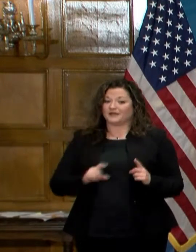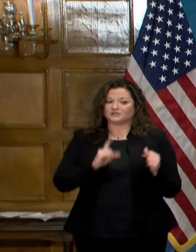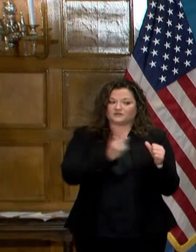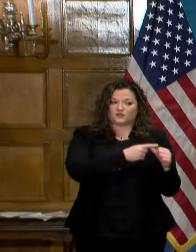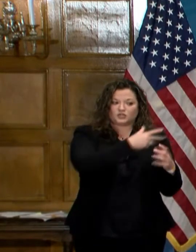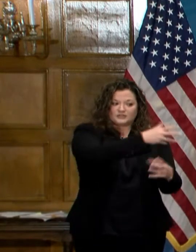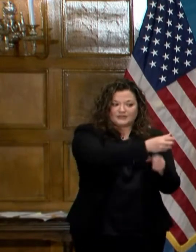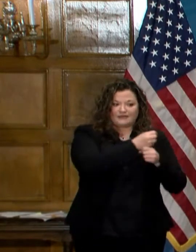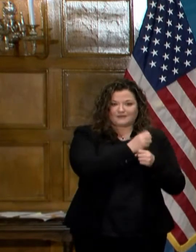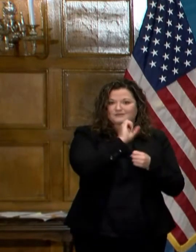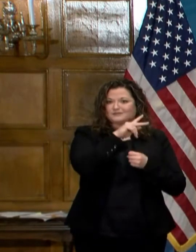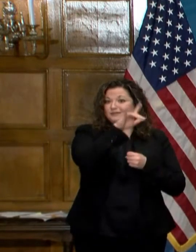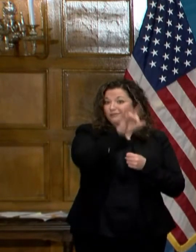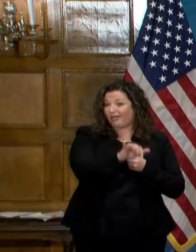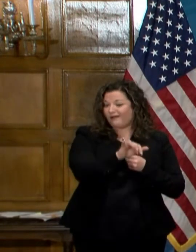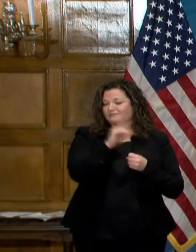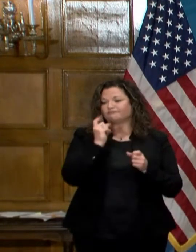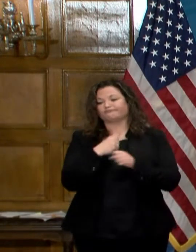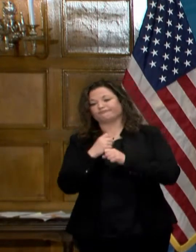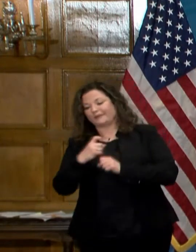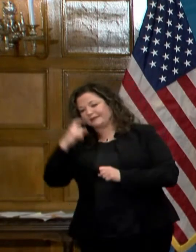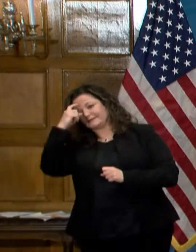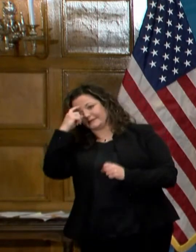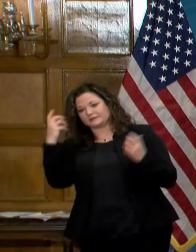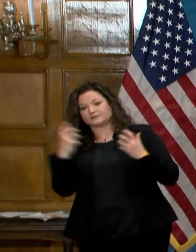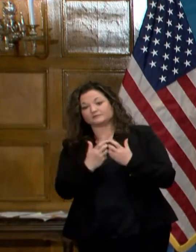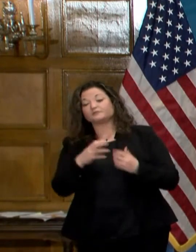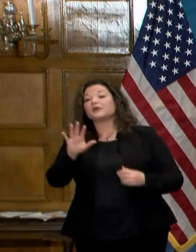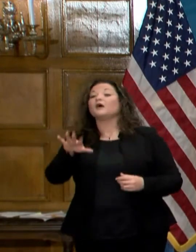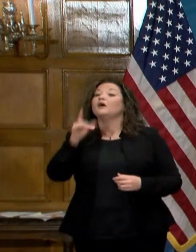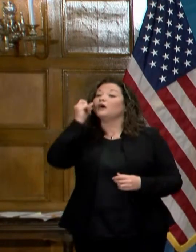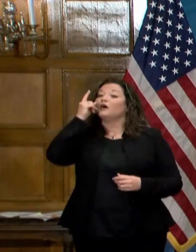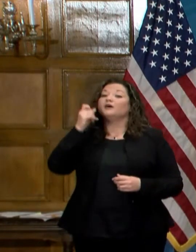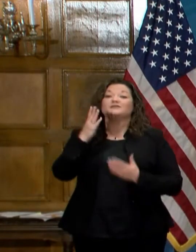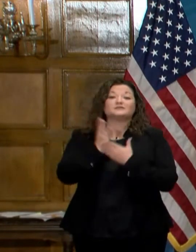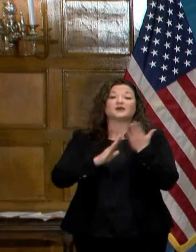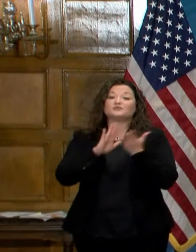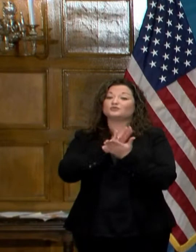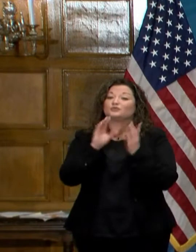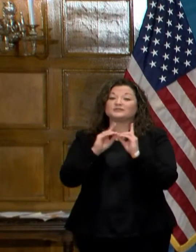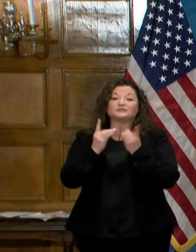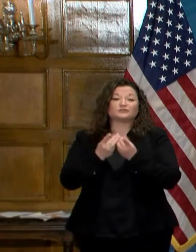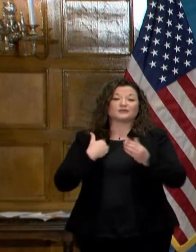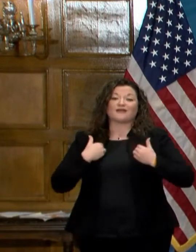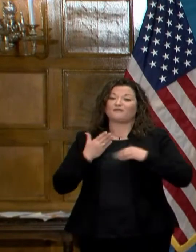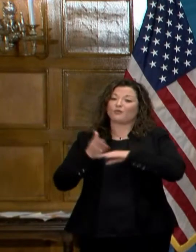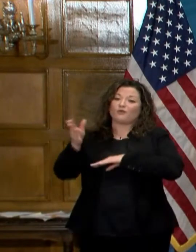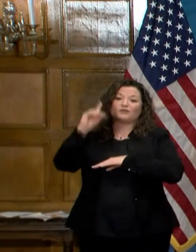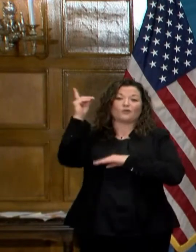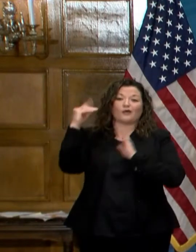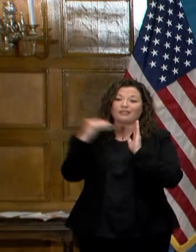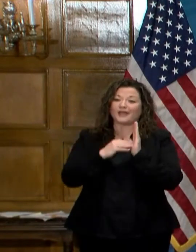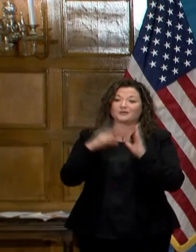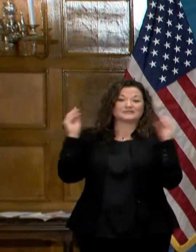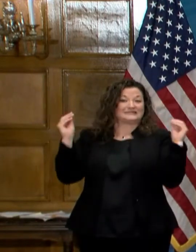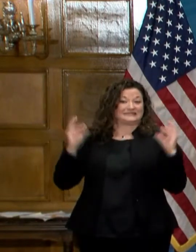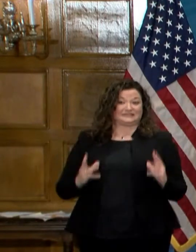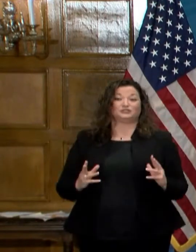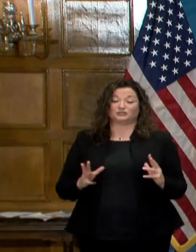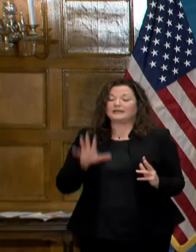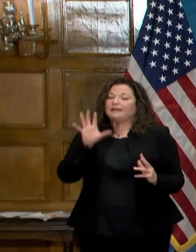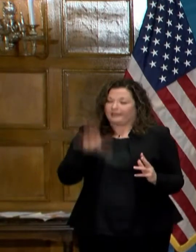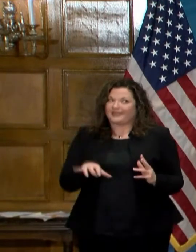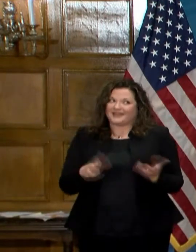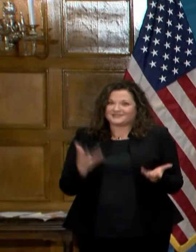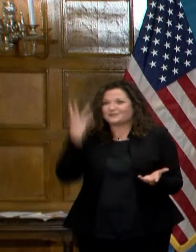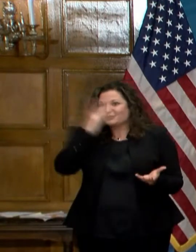makes sense. Now, for example, some of the school districts have over 1,000 teachers. Well, that's pretty much of a